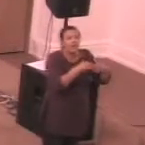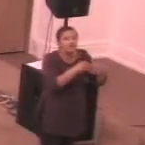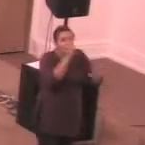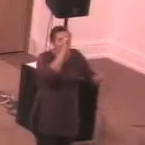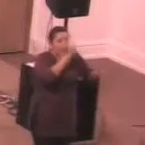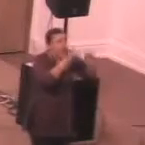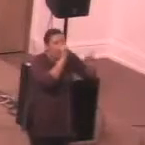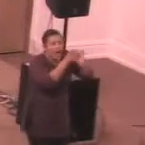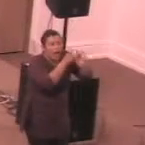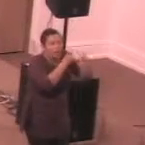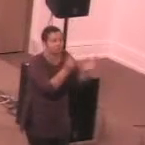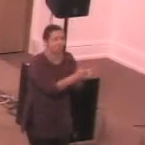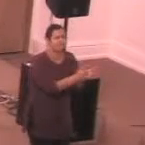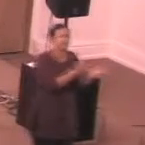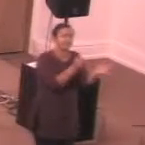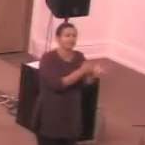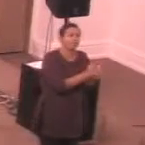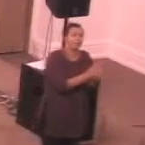unshakable, you're